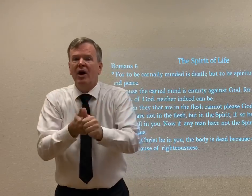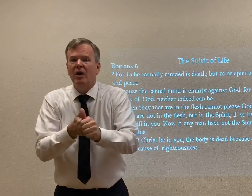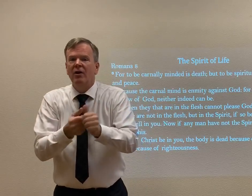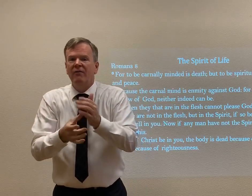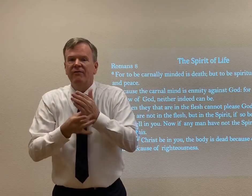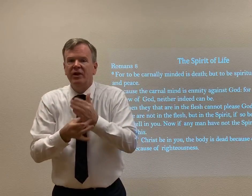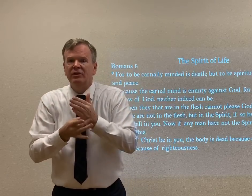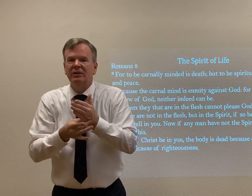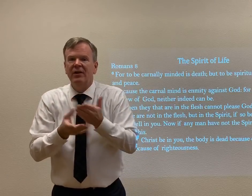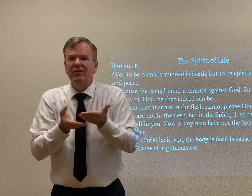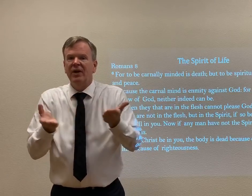Anything according to the flesh,